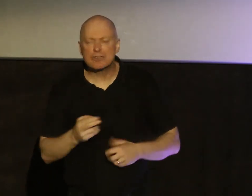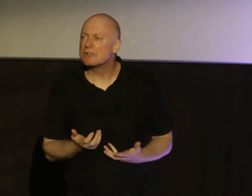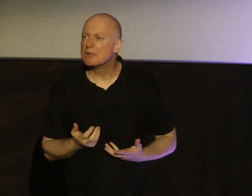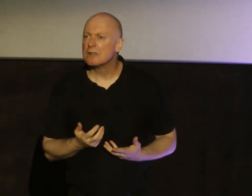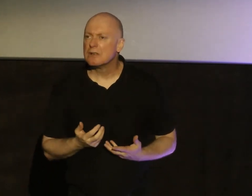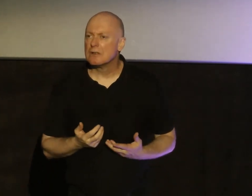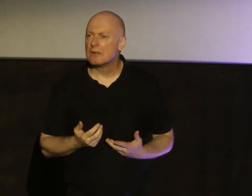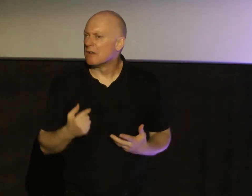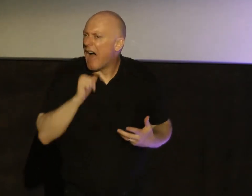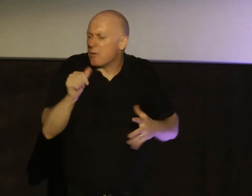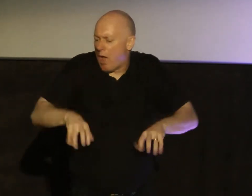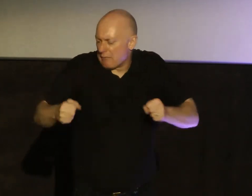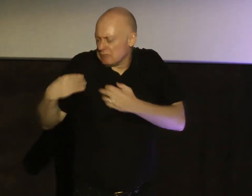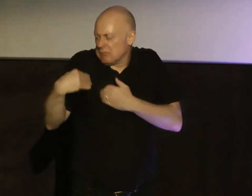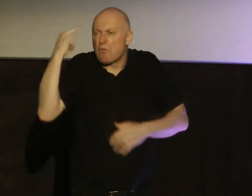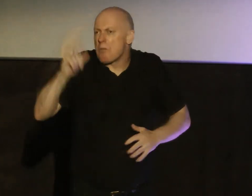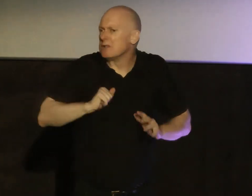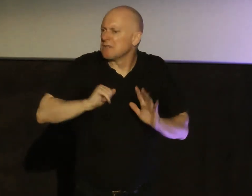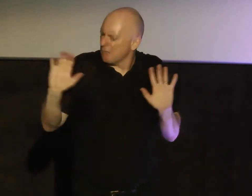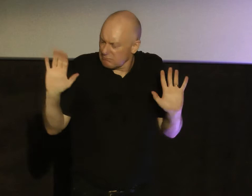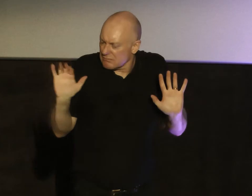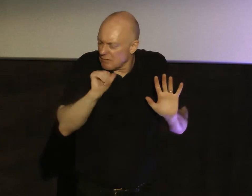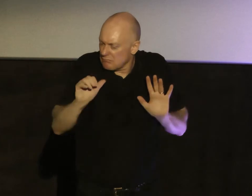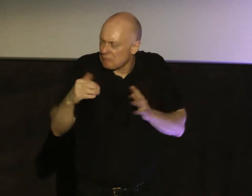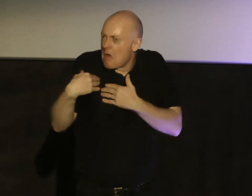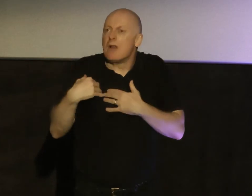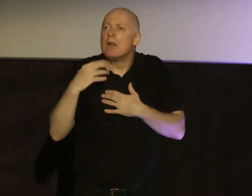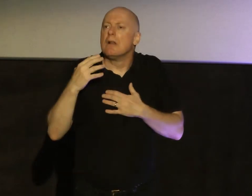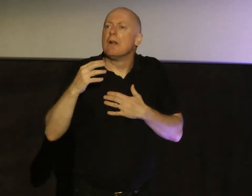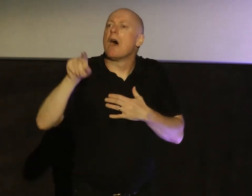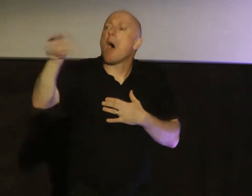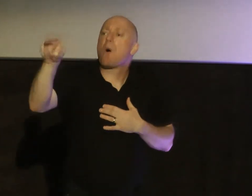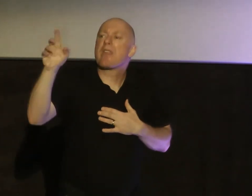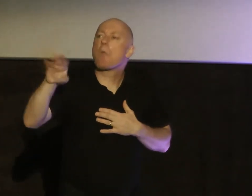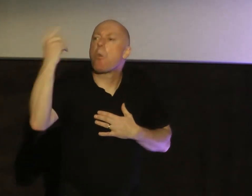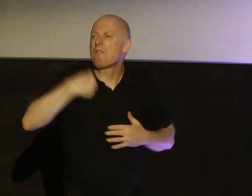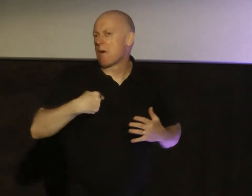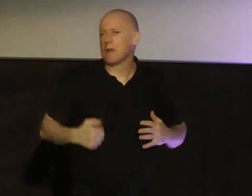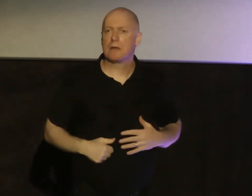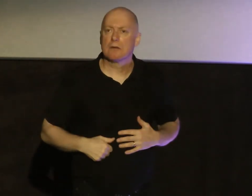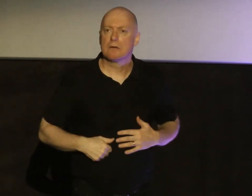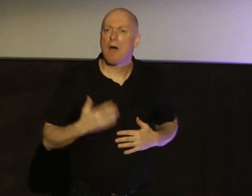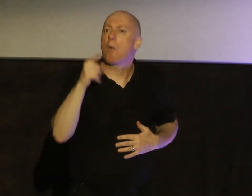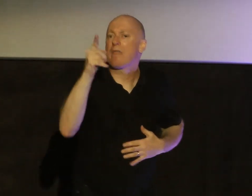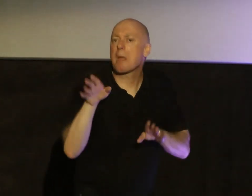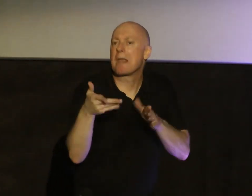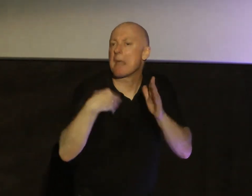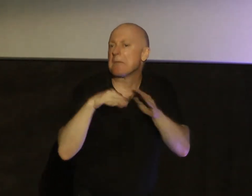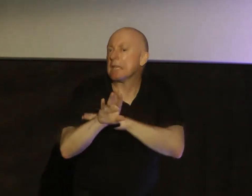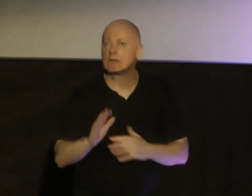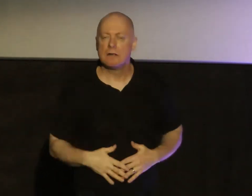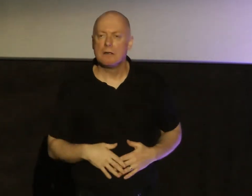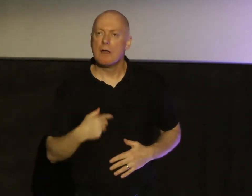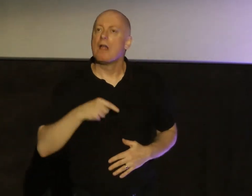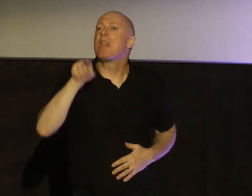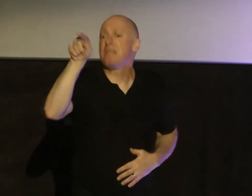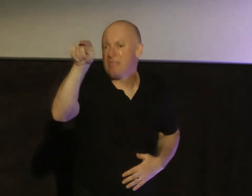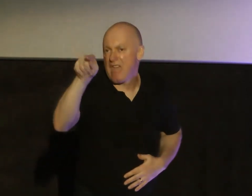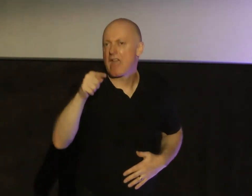have to take responsibility for myself, for my own actions. Someone else will come open the door for me. Someone else will let me in. Someone else will do something for